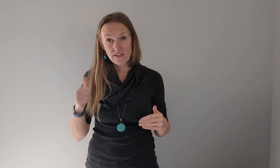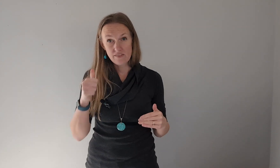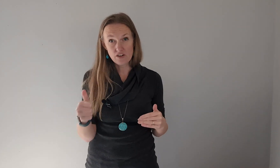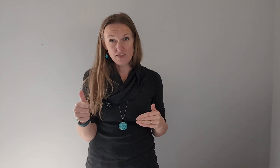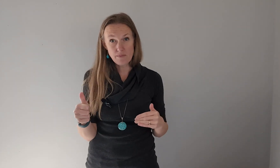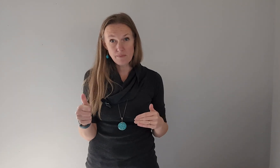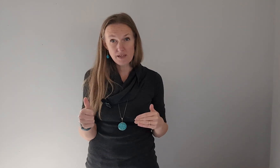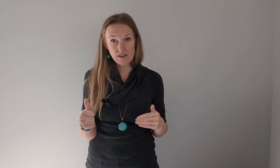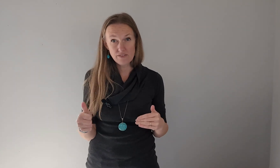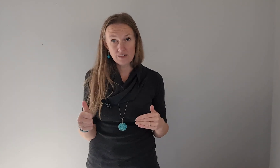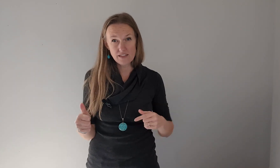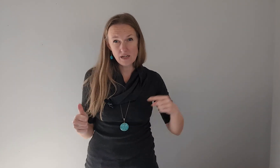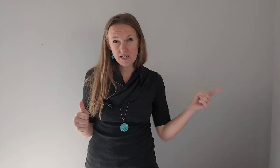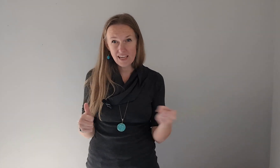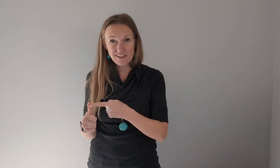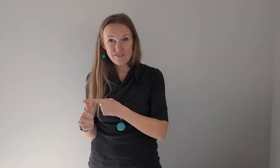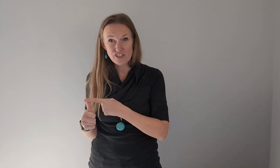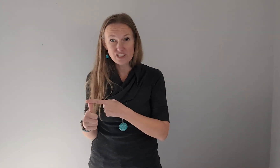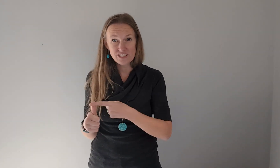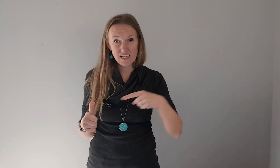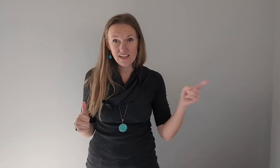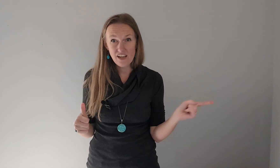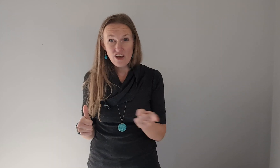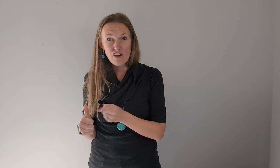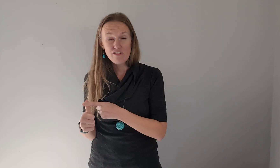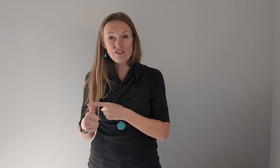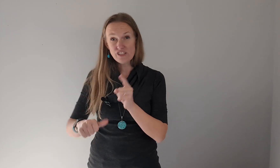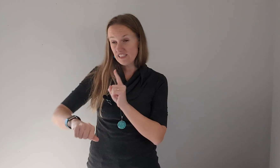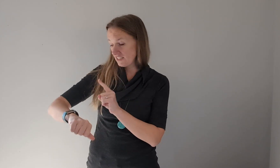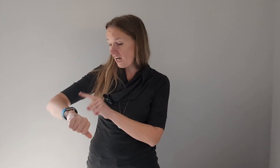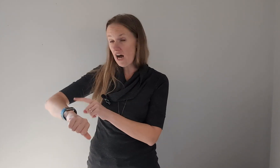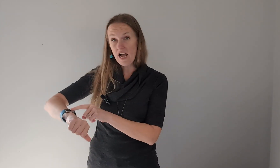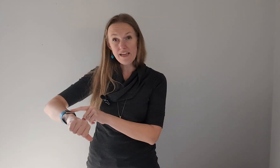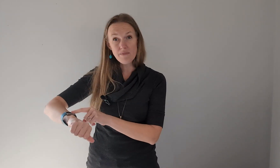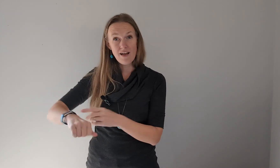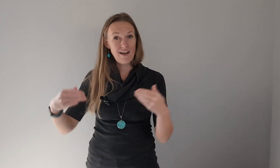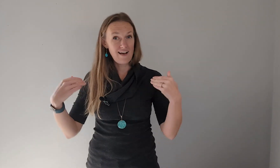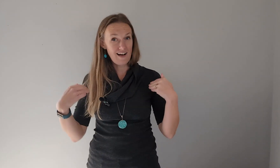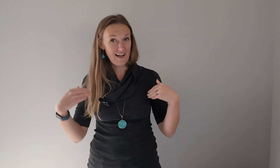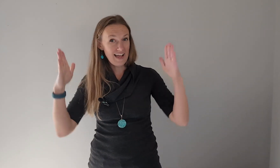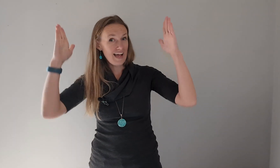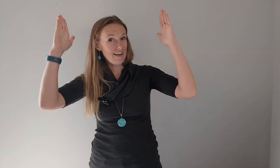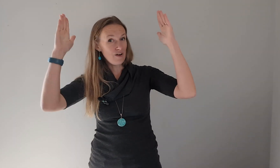have your thumb up here for your non-dominant hand first. Okay, first time I had